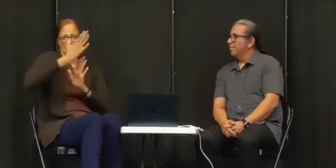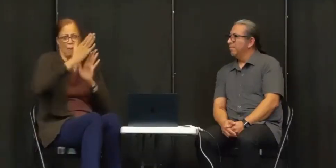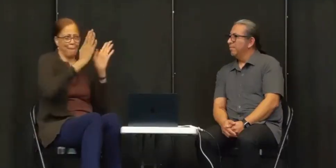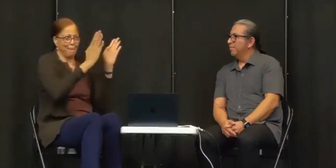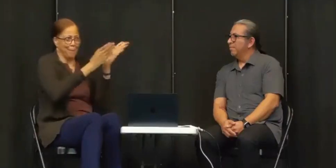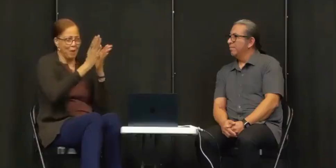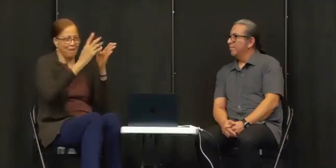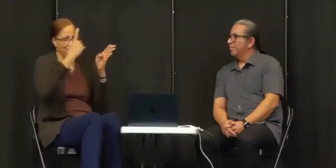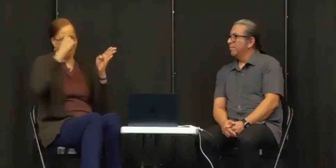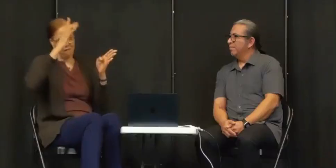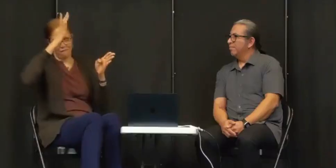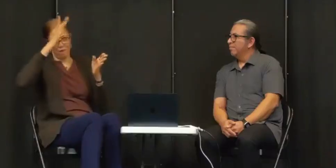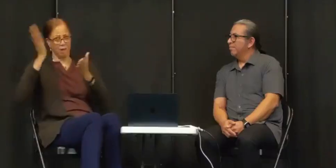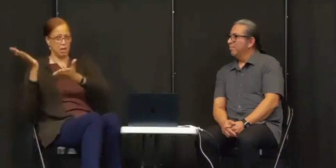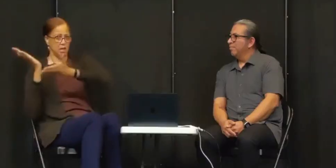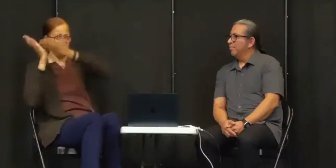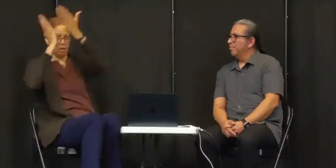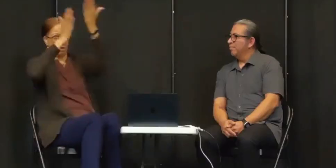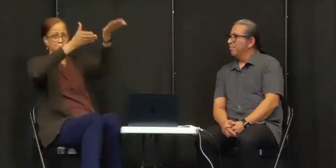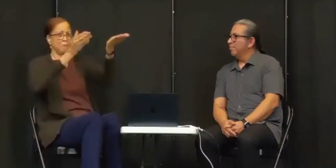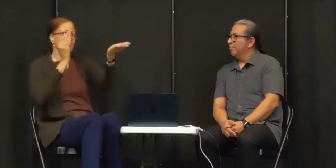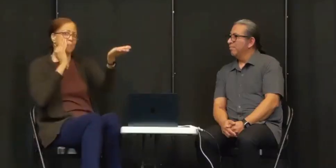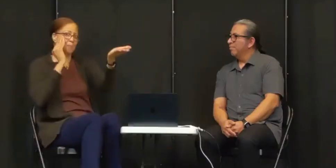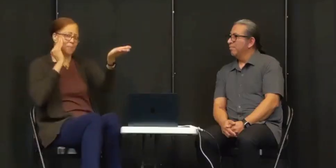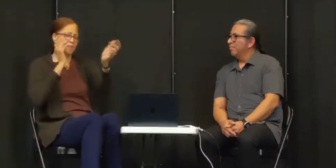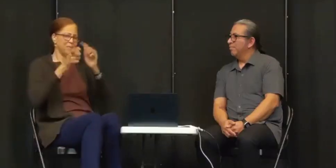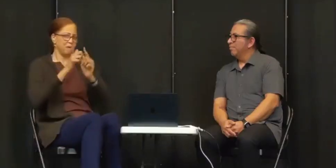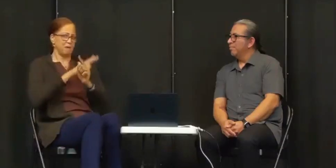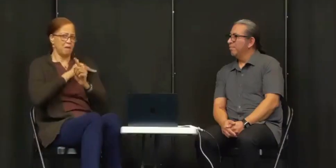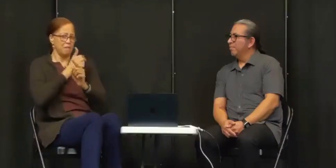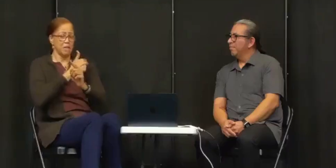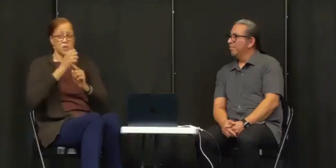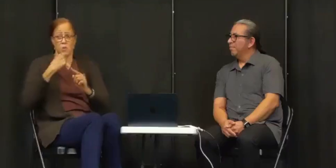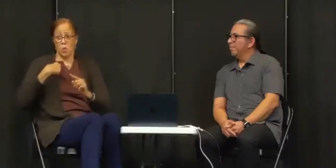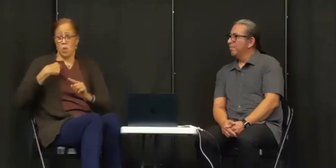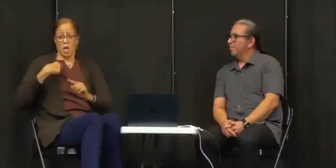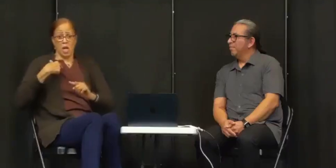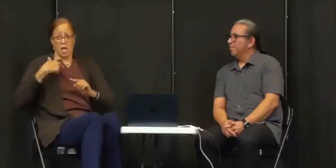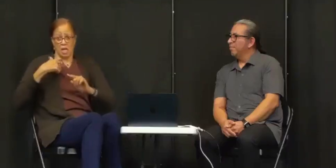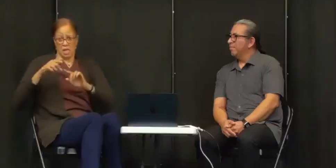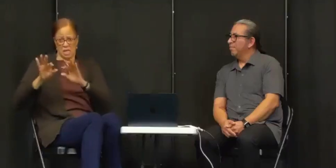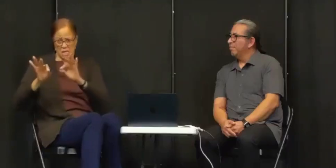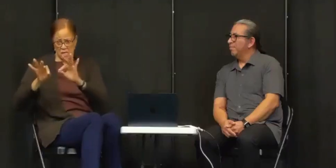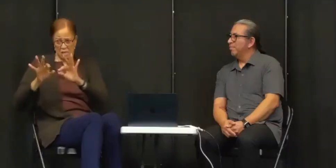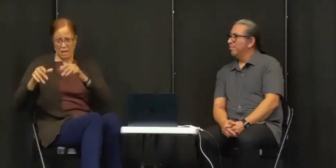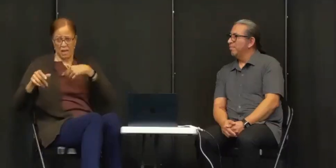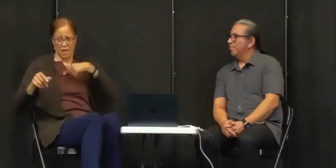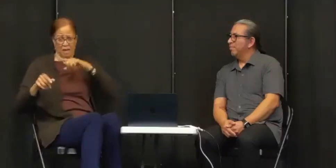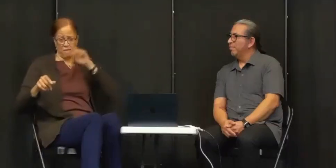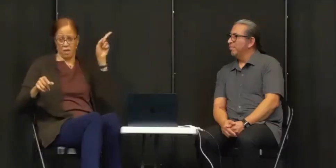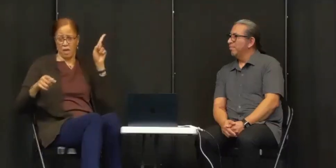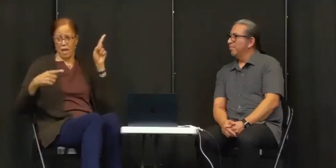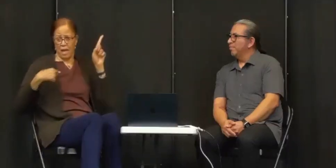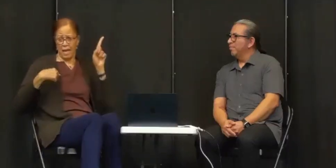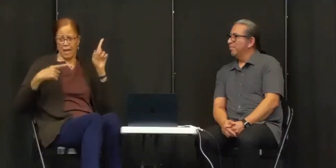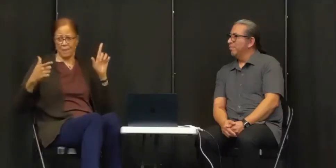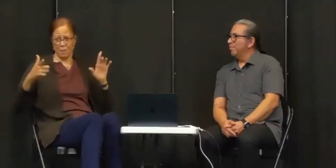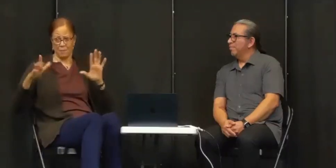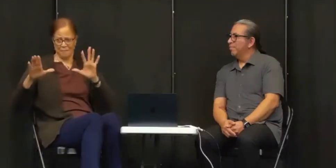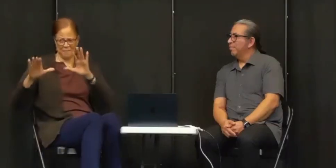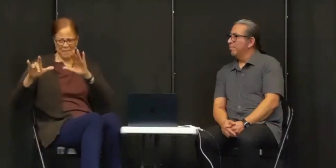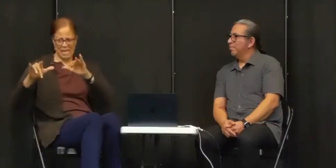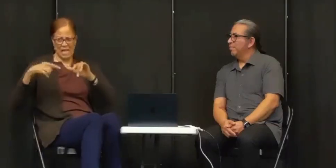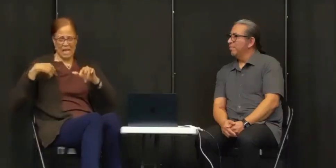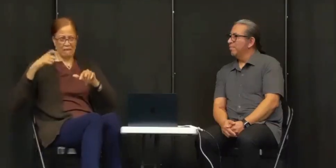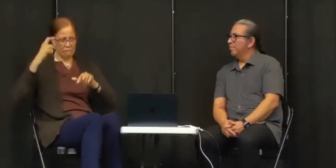And we were going through everything, and we had a plan in place for my father. They brought him to the hospice care place, and I was like,